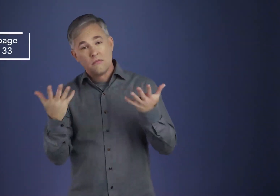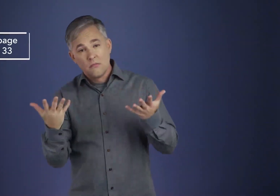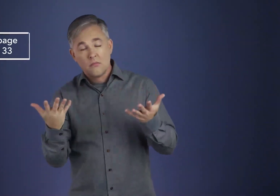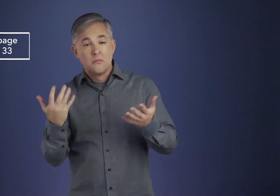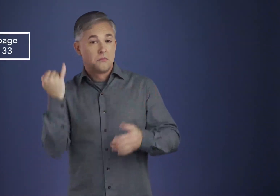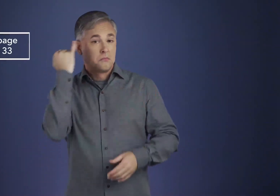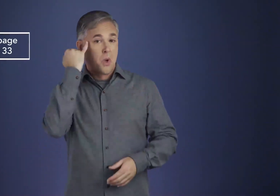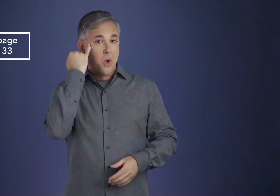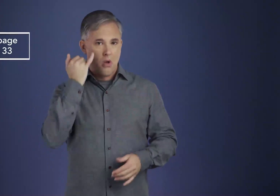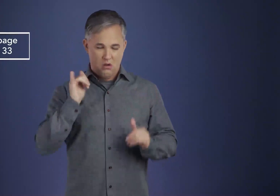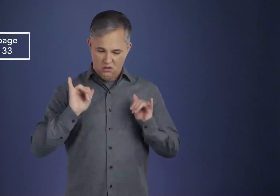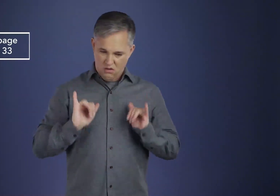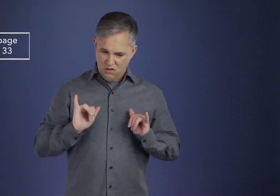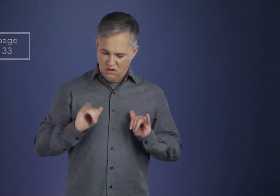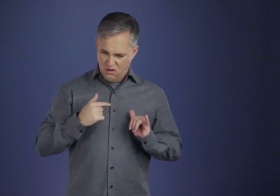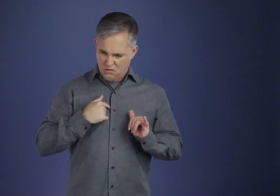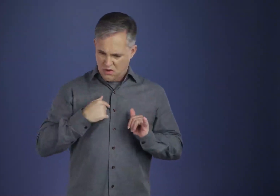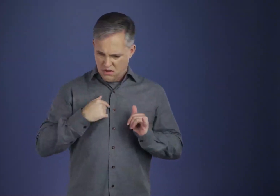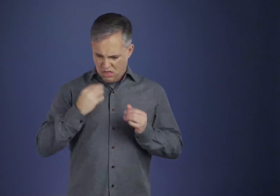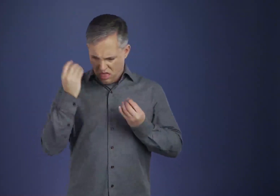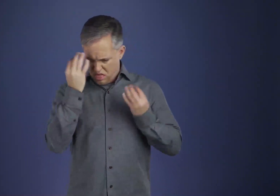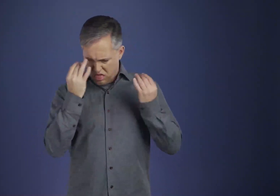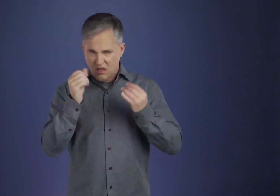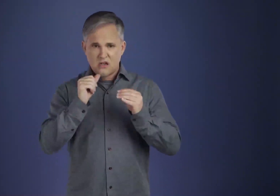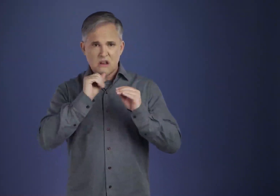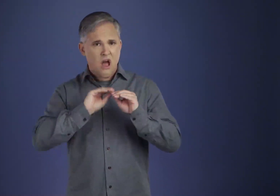their irrationality, can bear to face it.